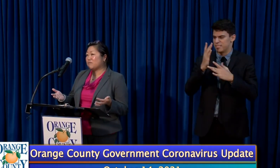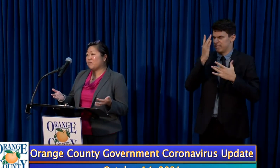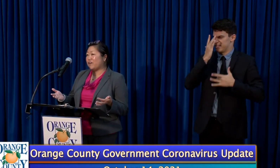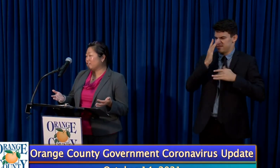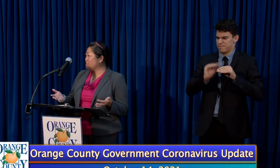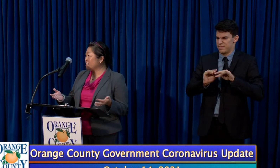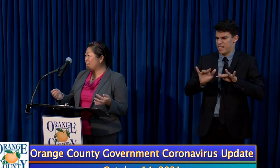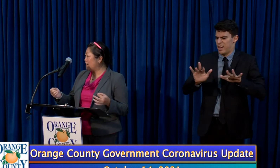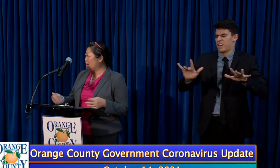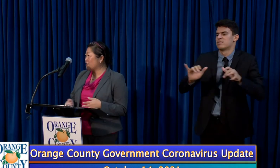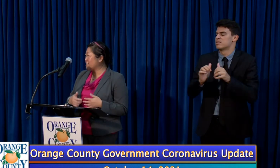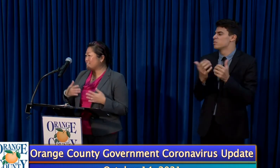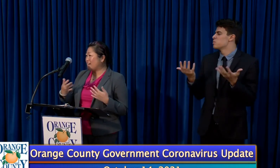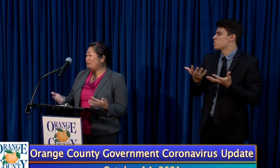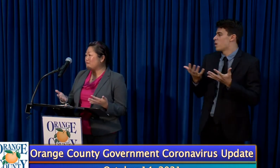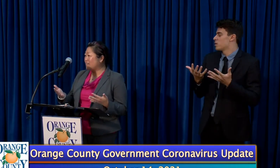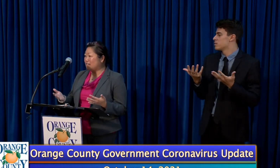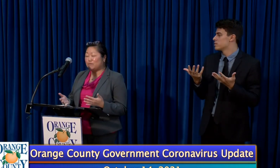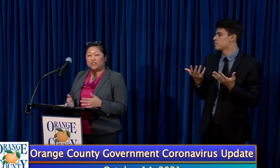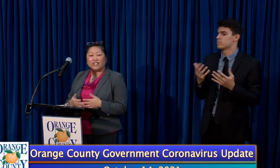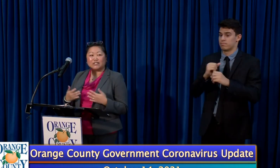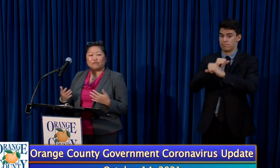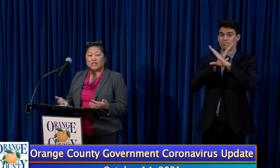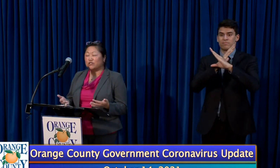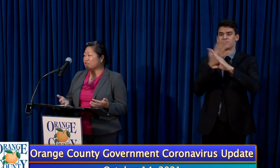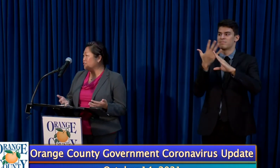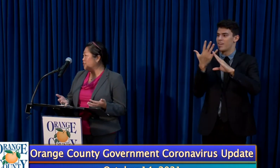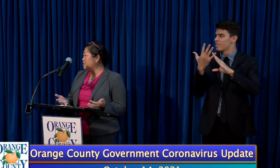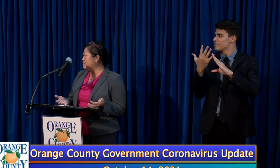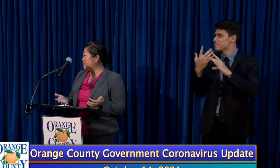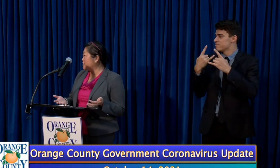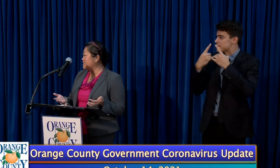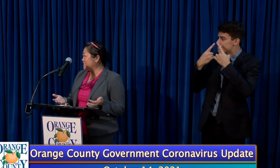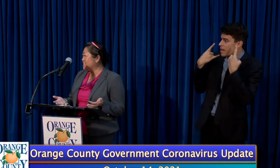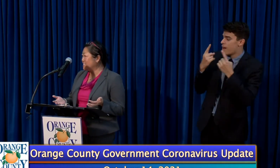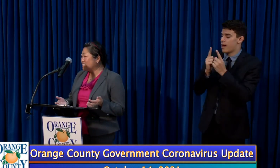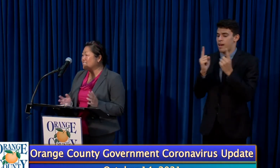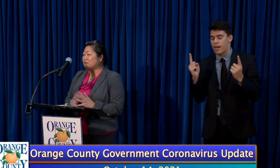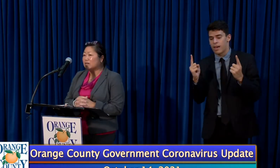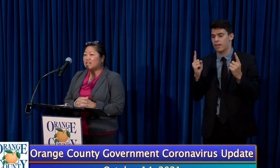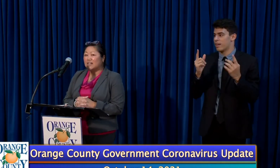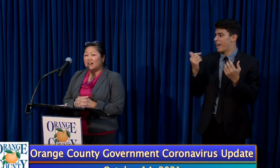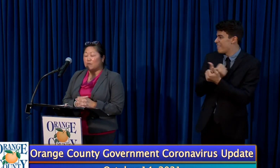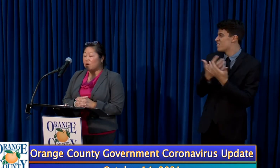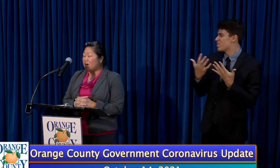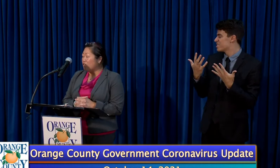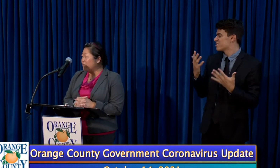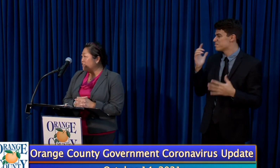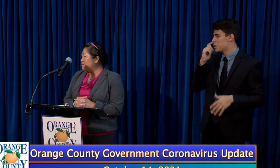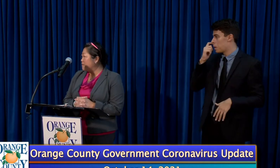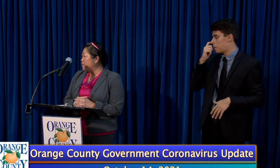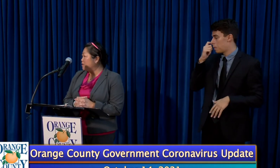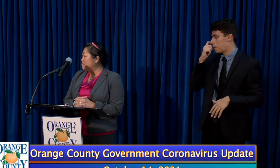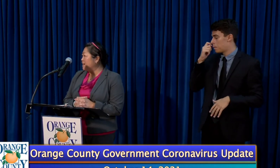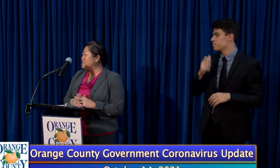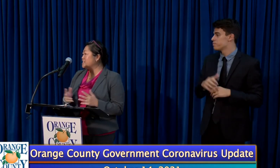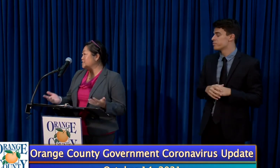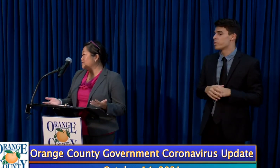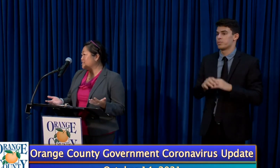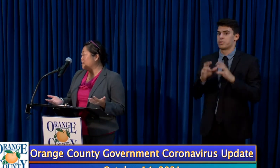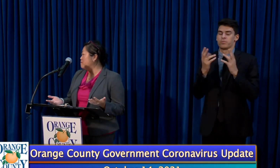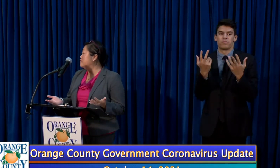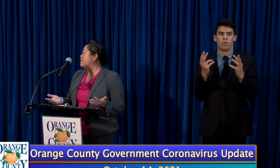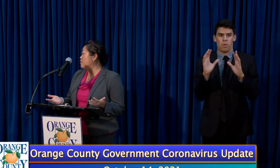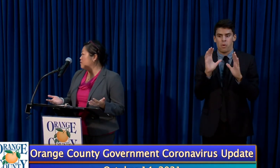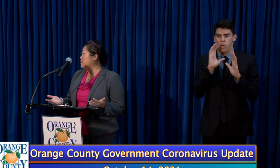pandemic precautions are the same key preventive measures for all infectious diseases. So hopefully people will mind